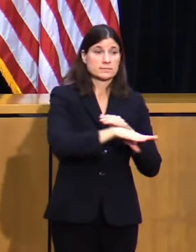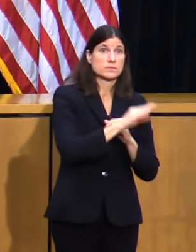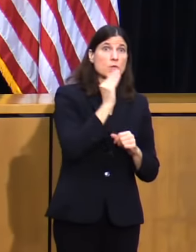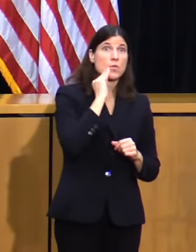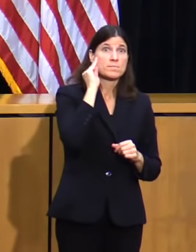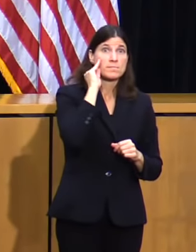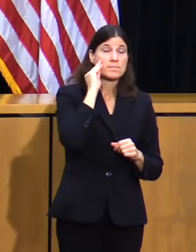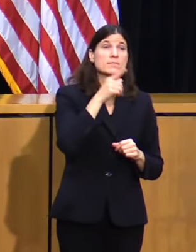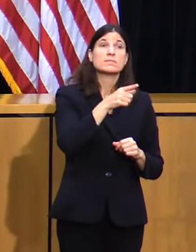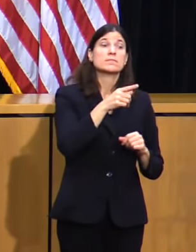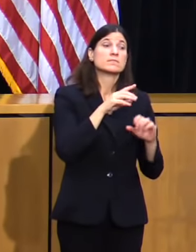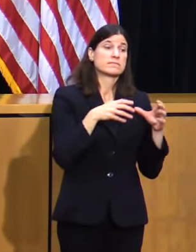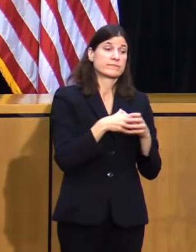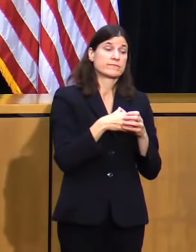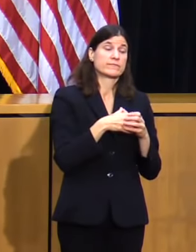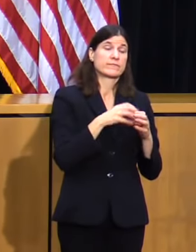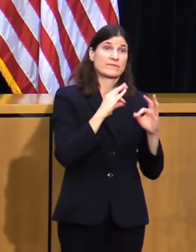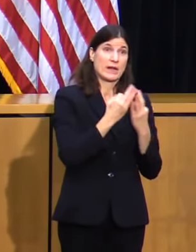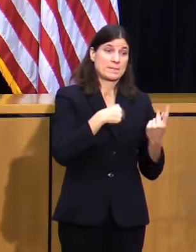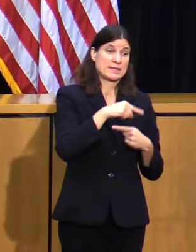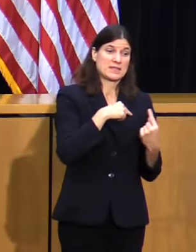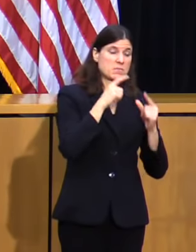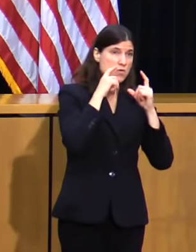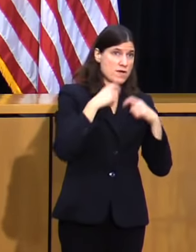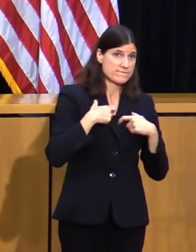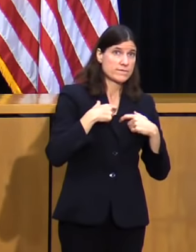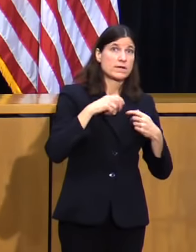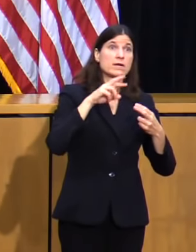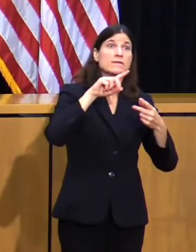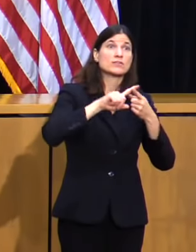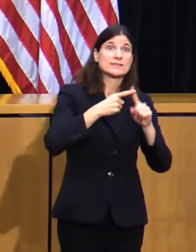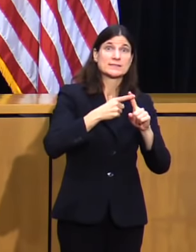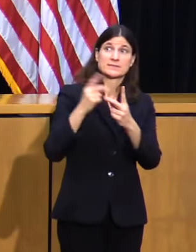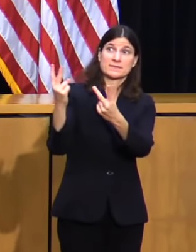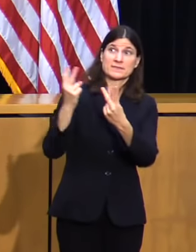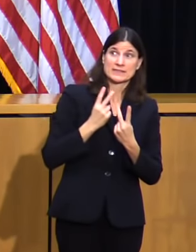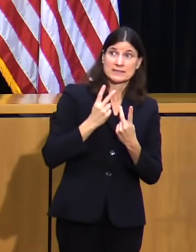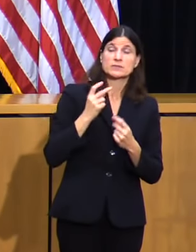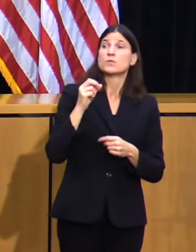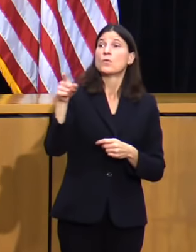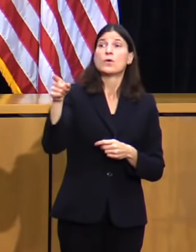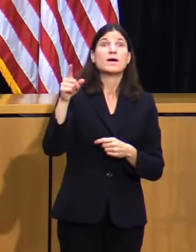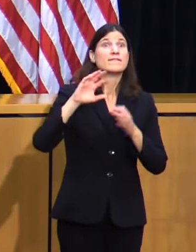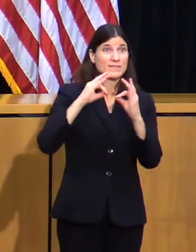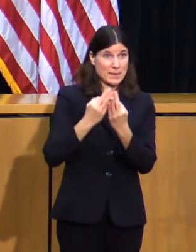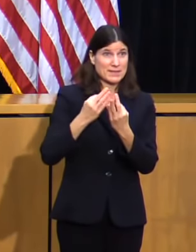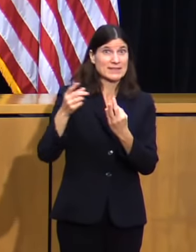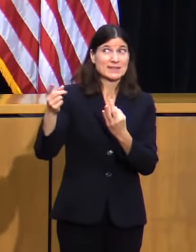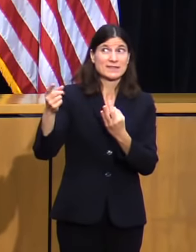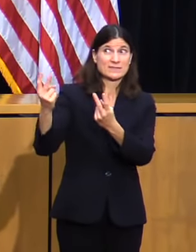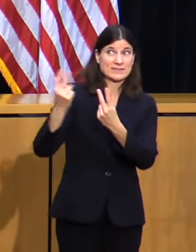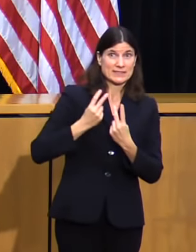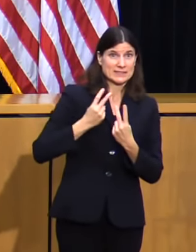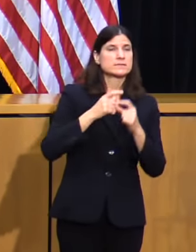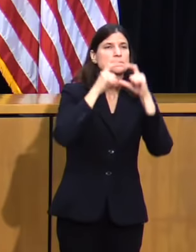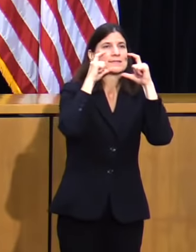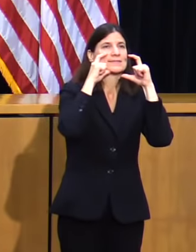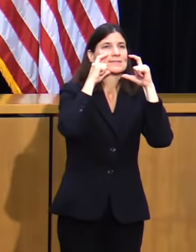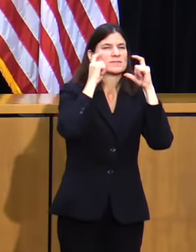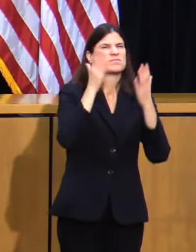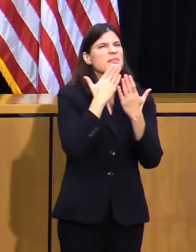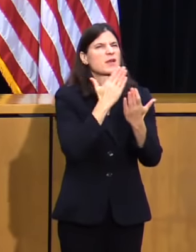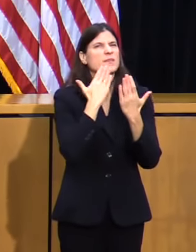and stops the spread of this infection. I think in Massachusetts we have most people doing the right thing most of the time, but